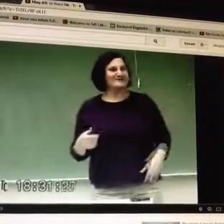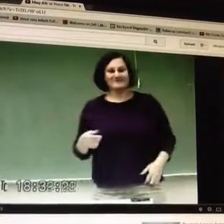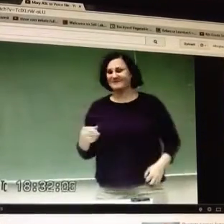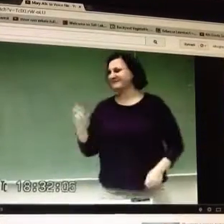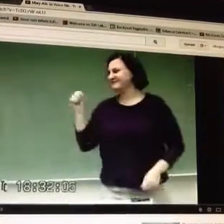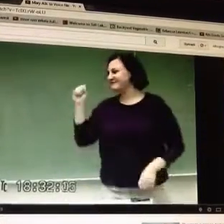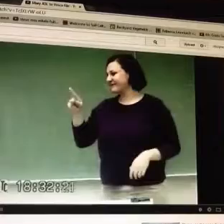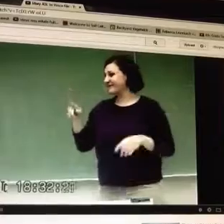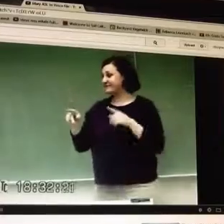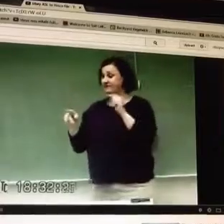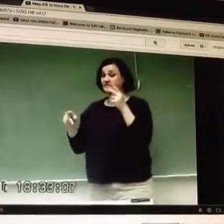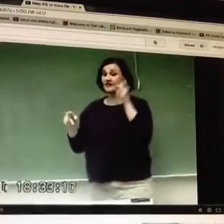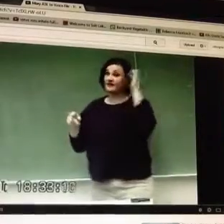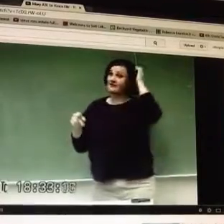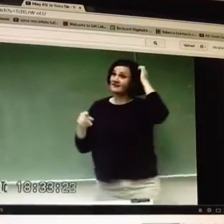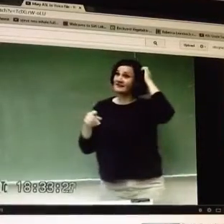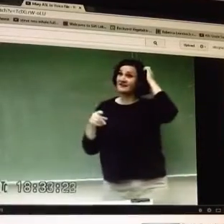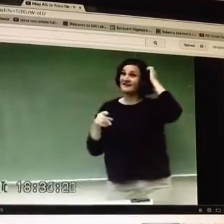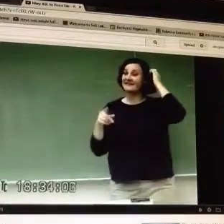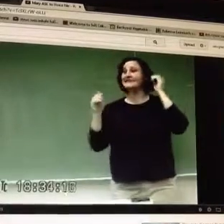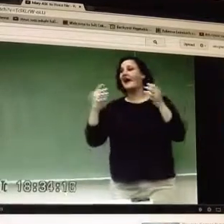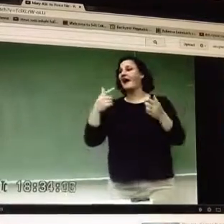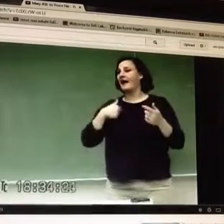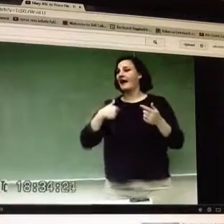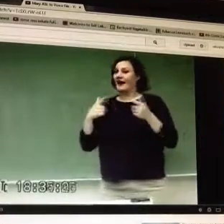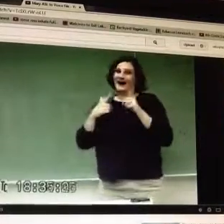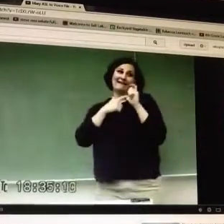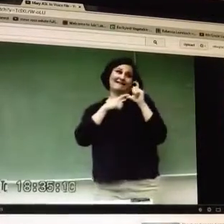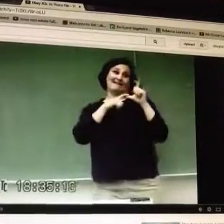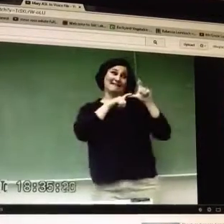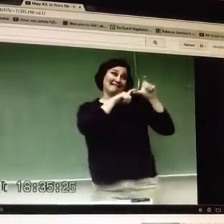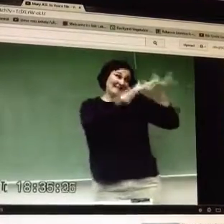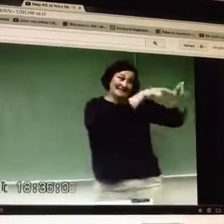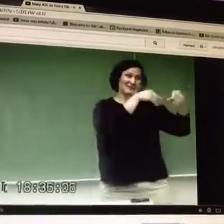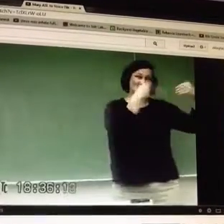my one from work I couldn't have on my laptop anymore, and so